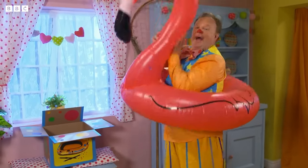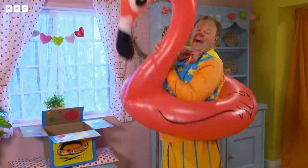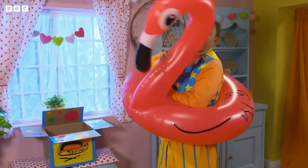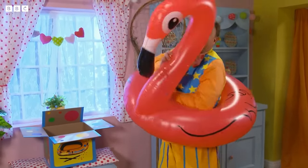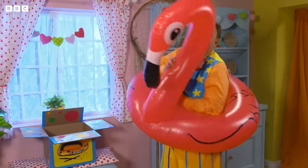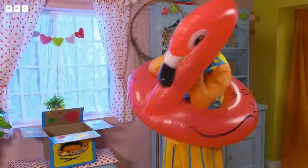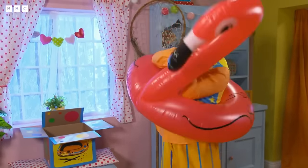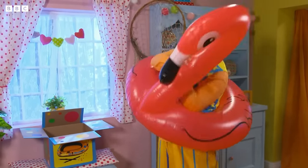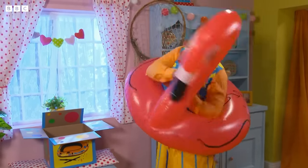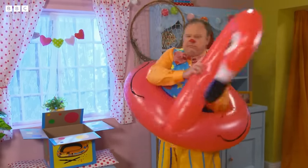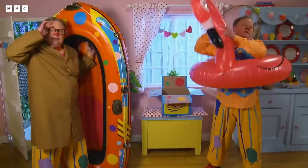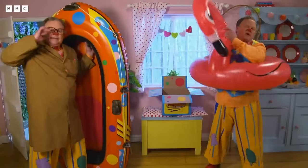Okay.